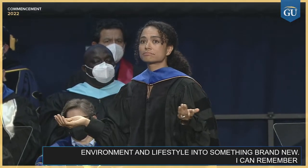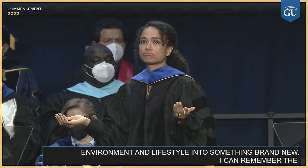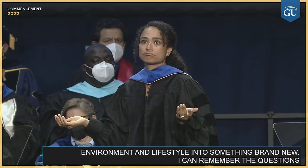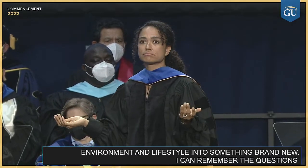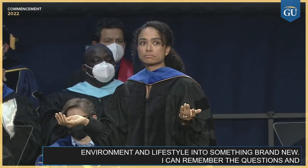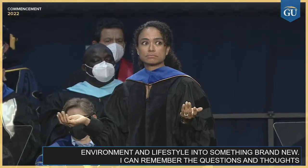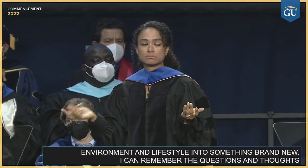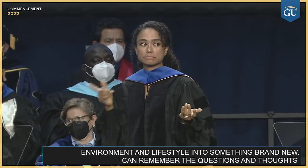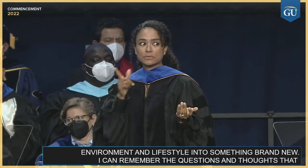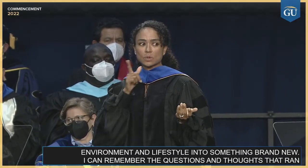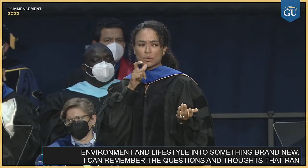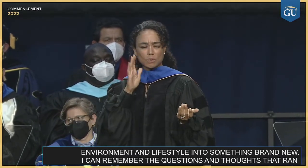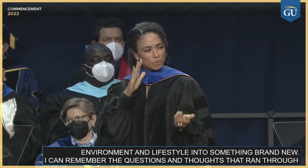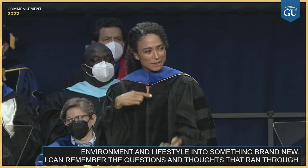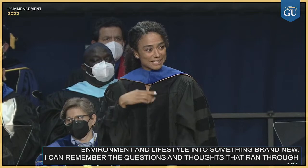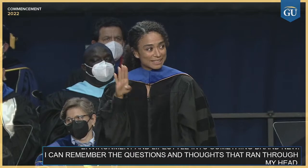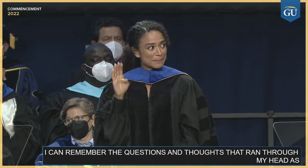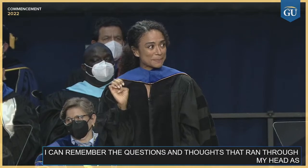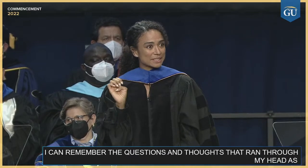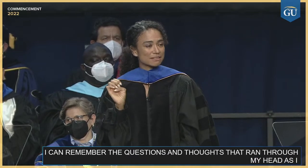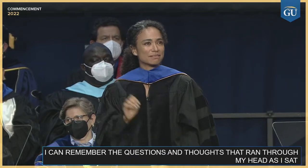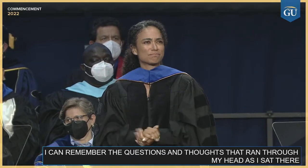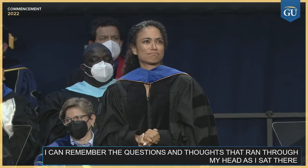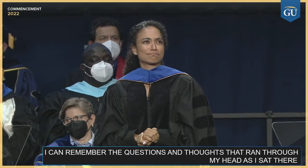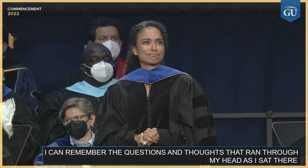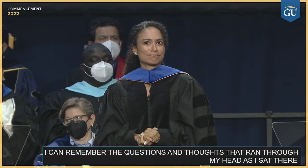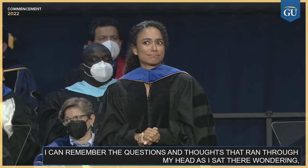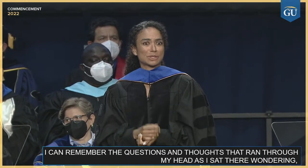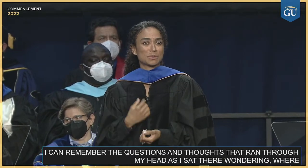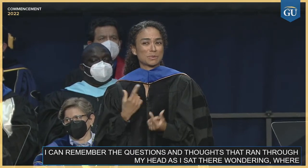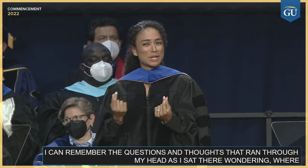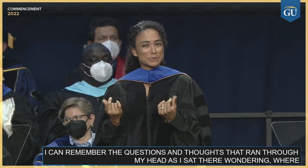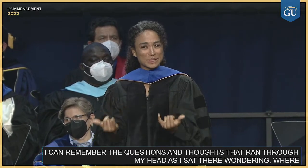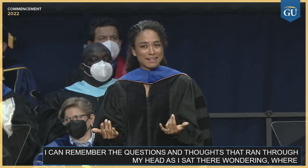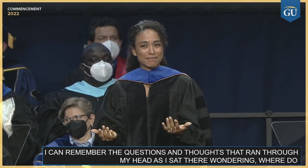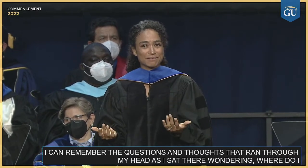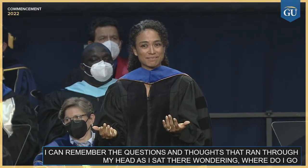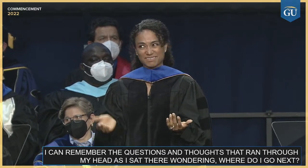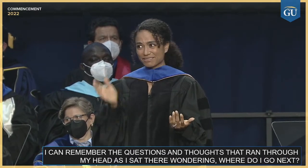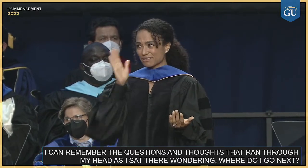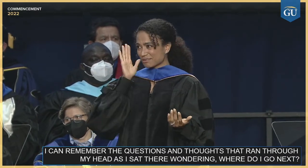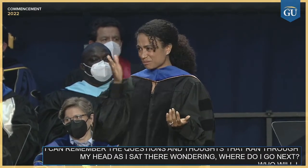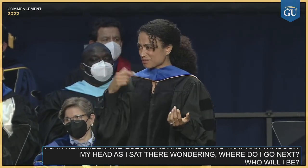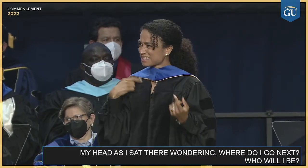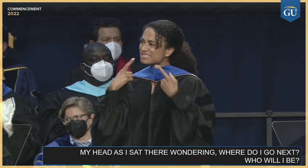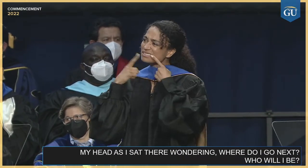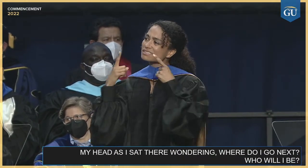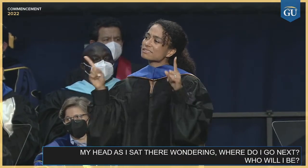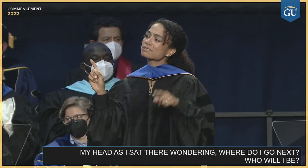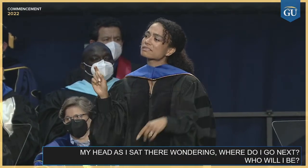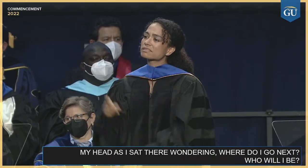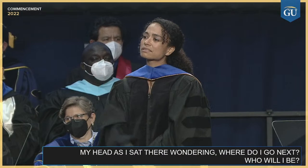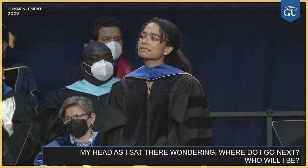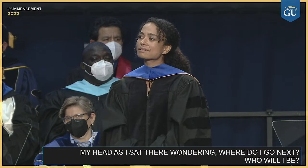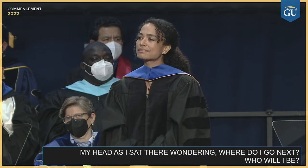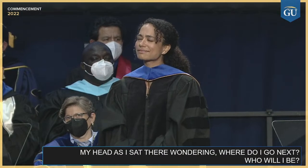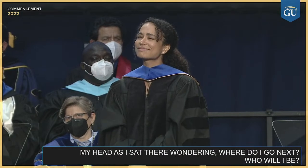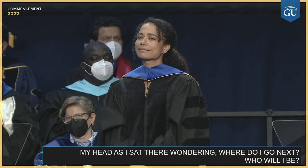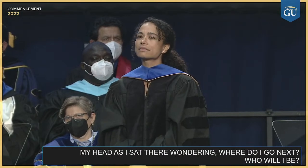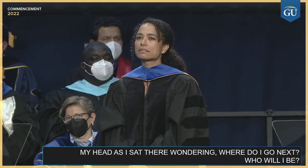next? Who will I be? What do I do now? And how do I